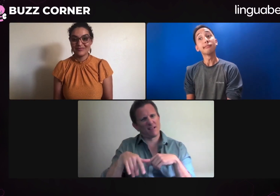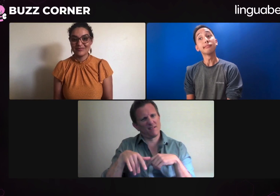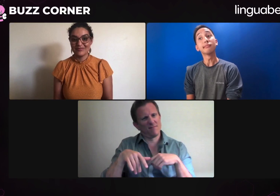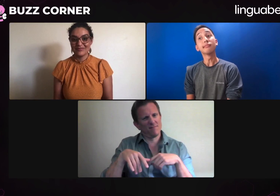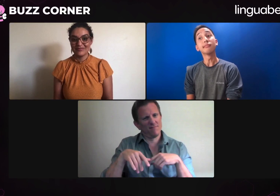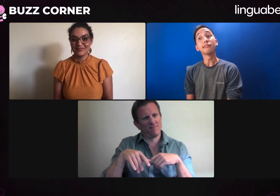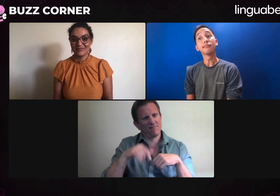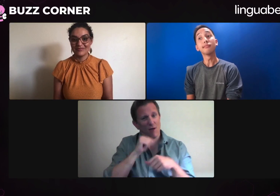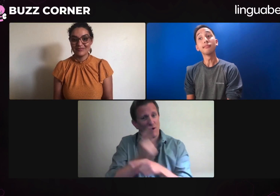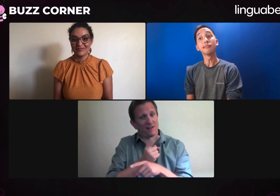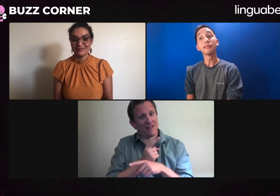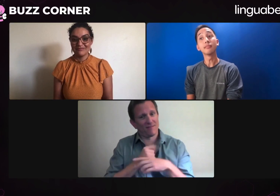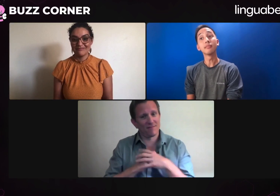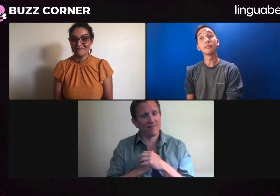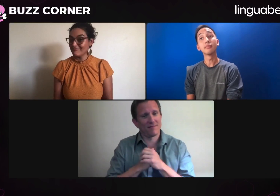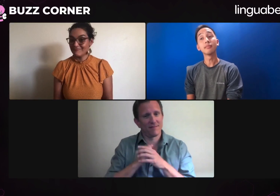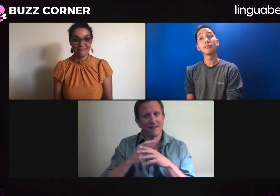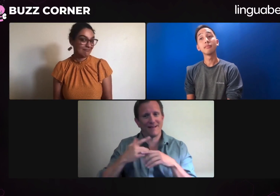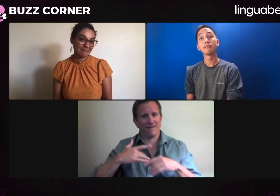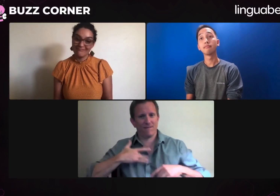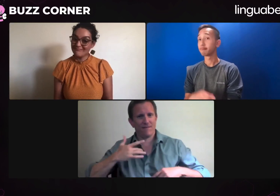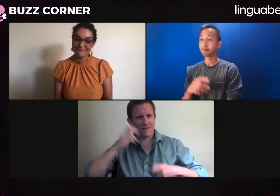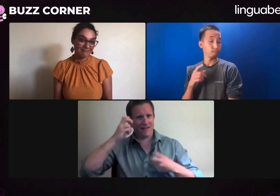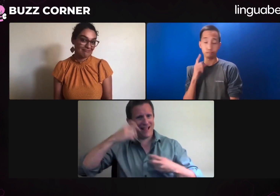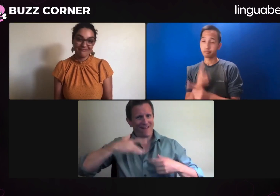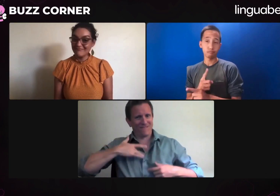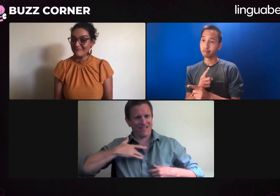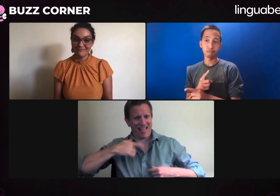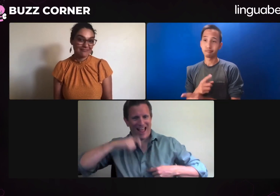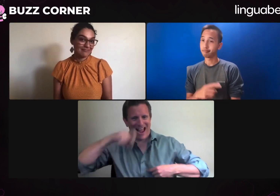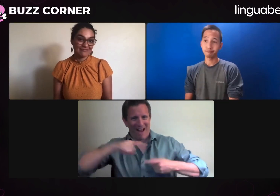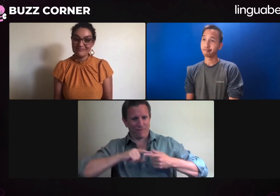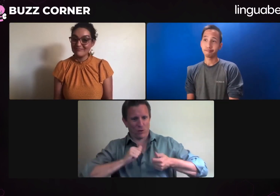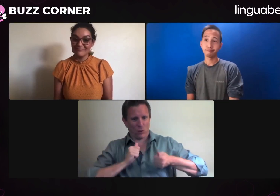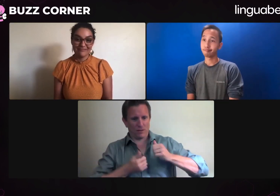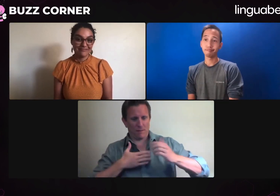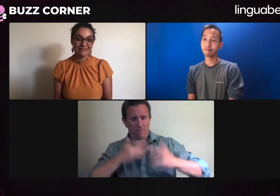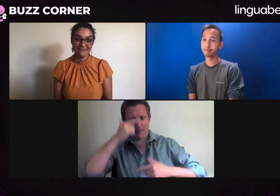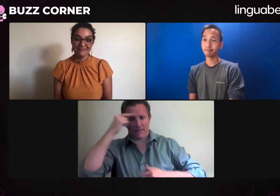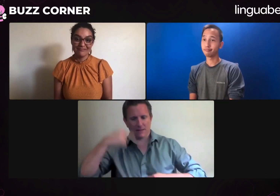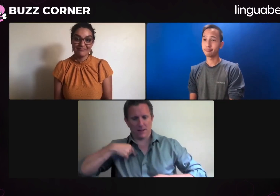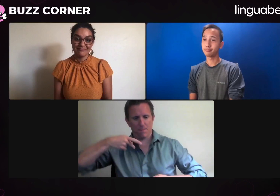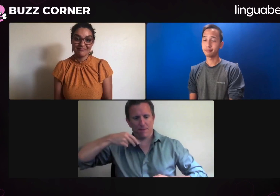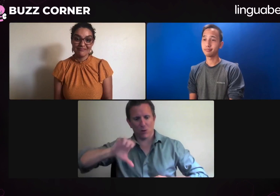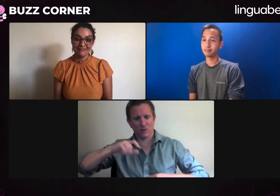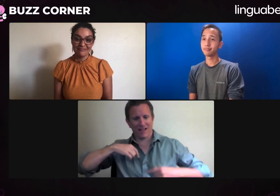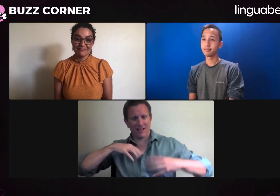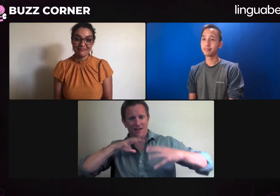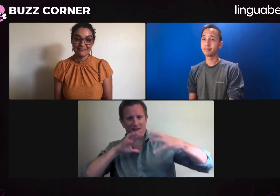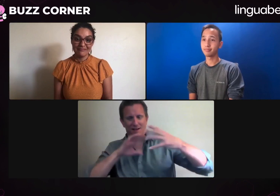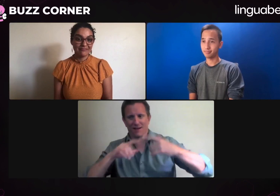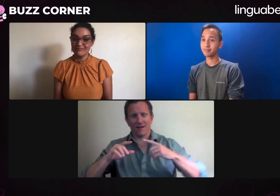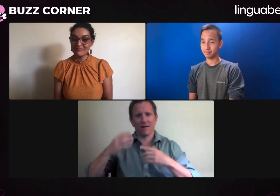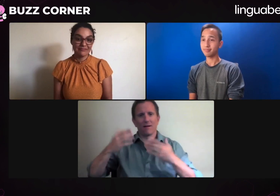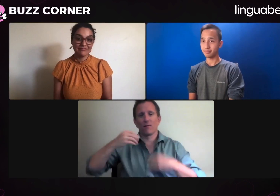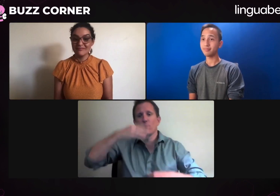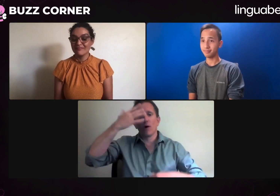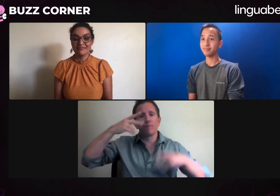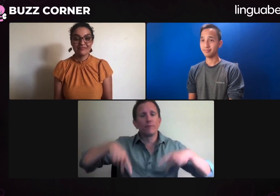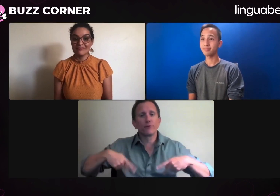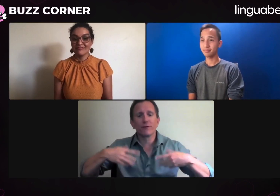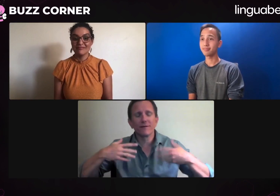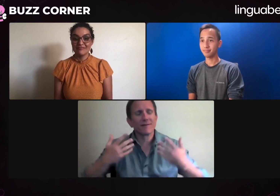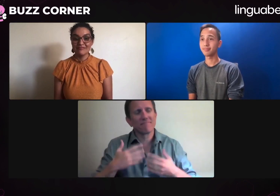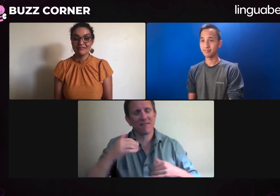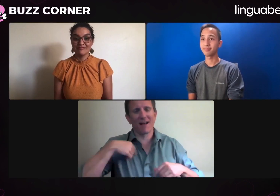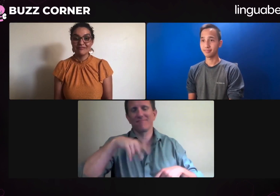a hearing interpreter who is a person of color. And the question Right. is that right? Right? Do I have to change the